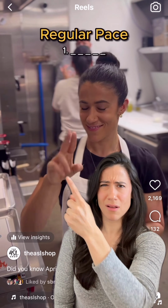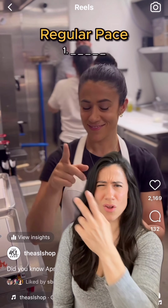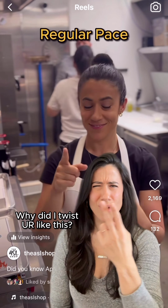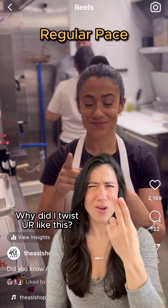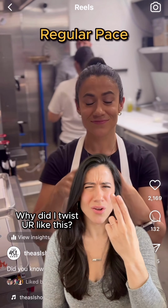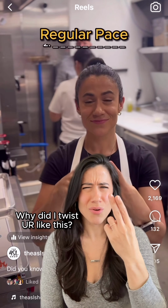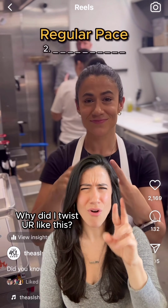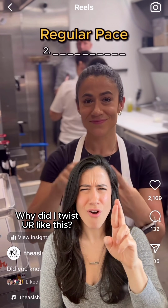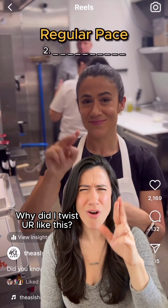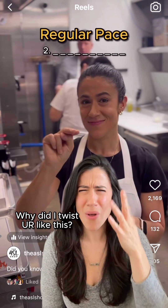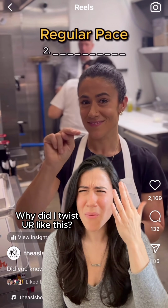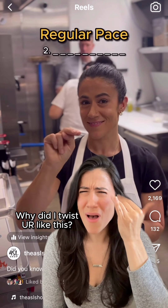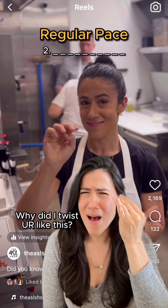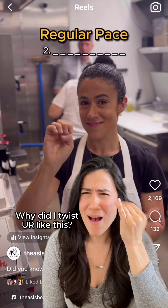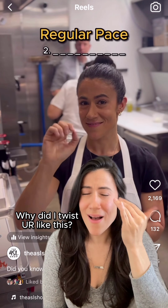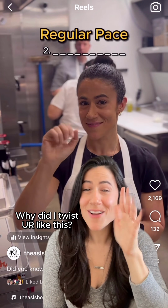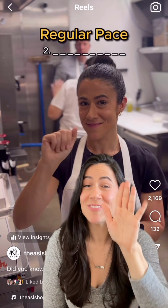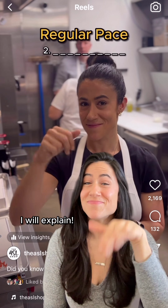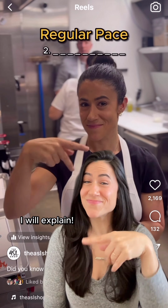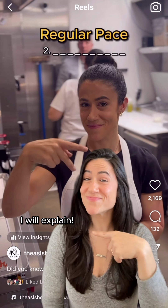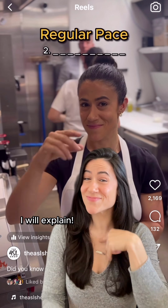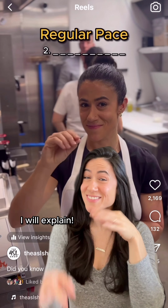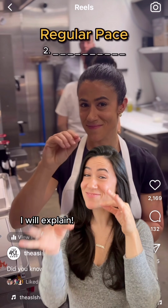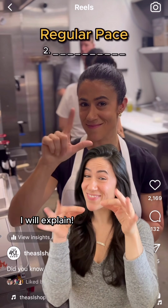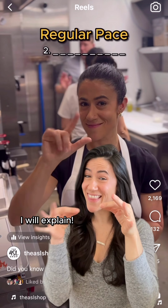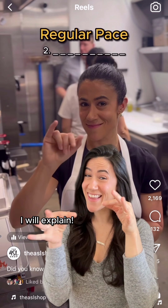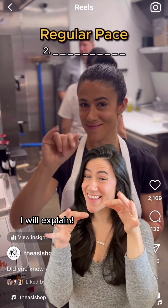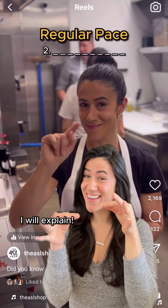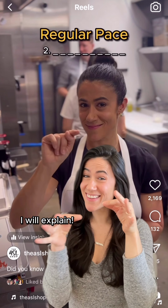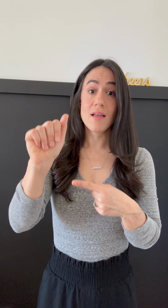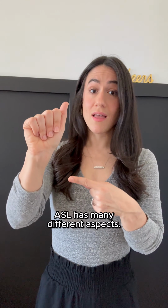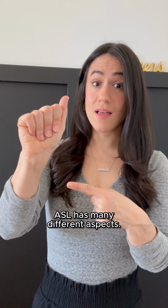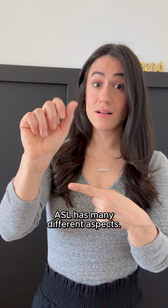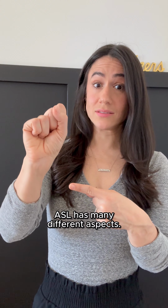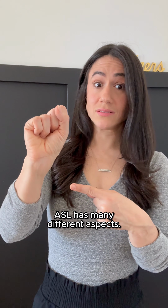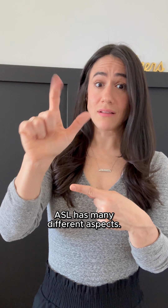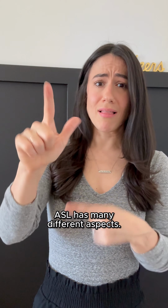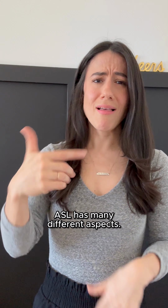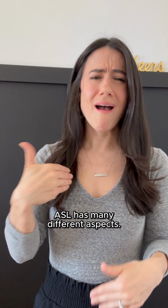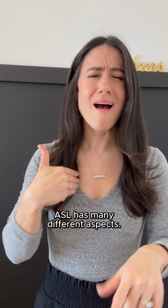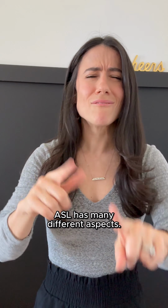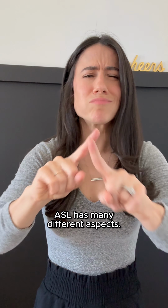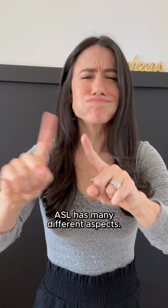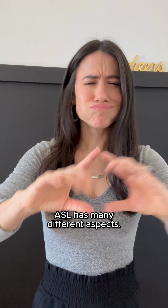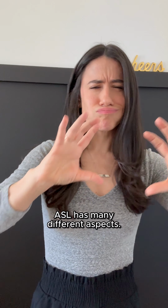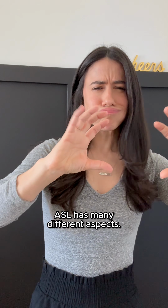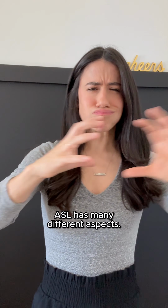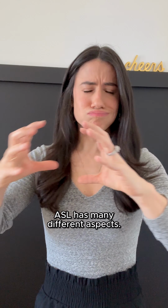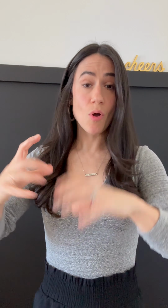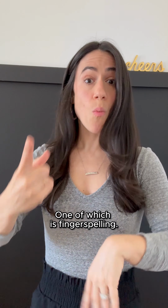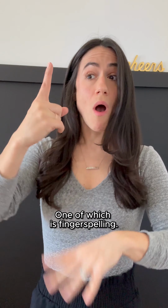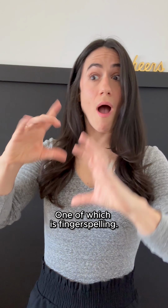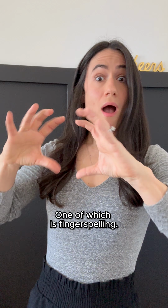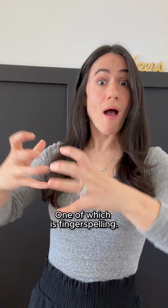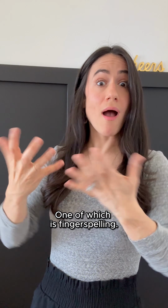Why did I twist the UR like this? I will explain. ASL has many different aspects, one of which